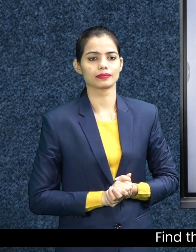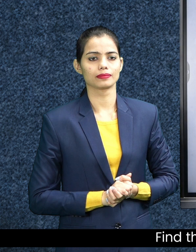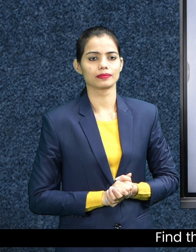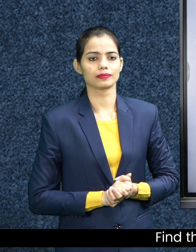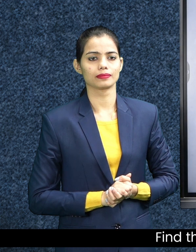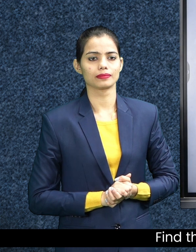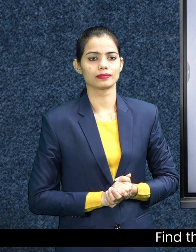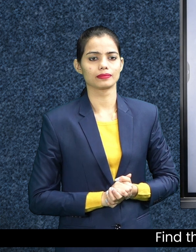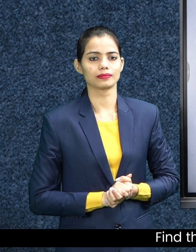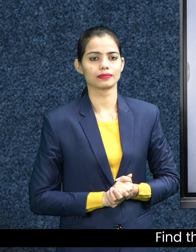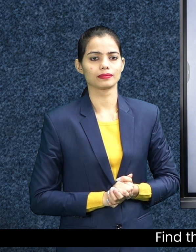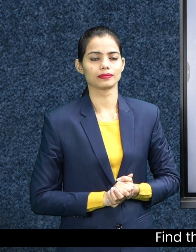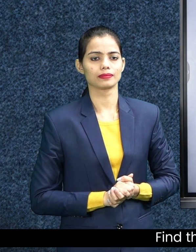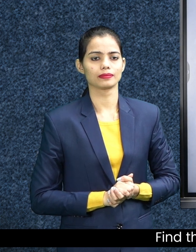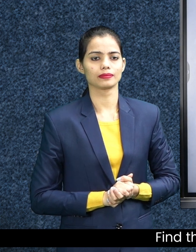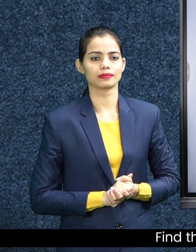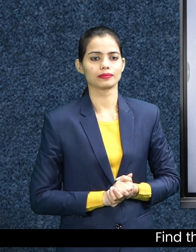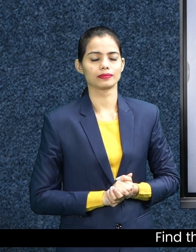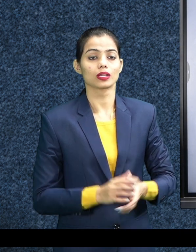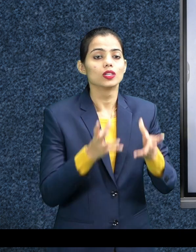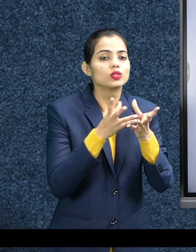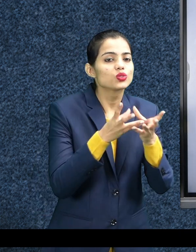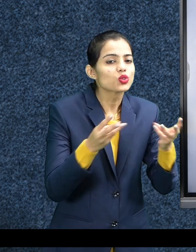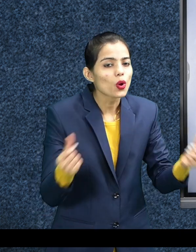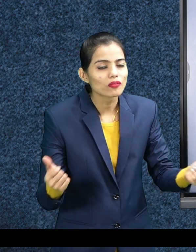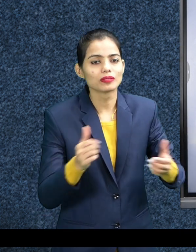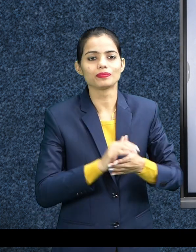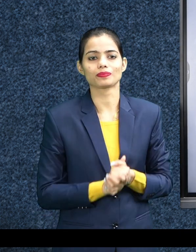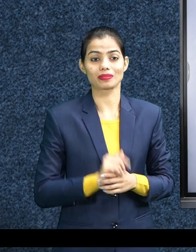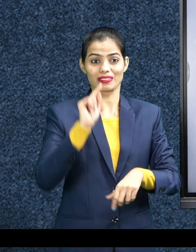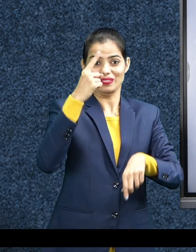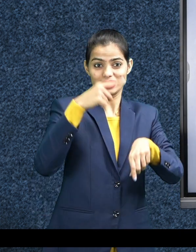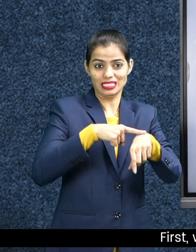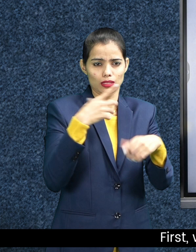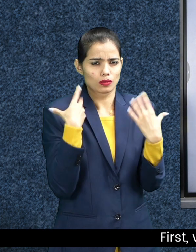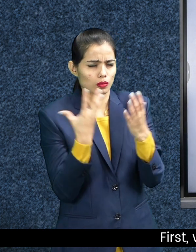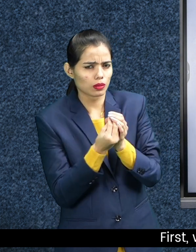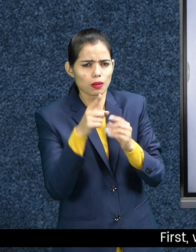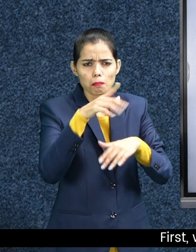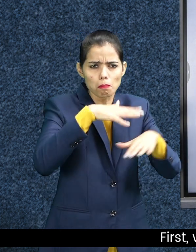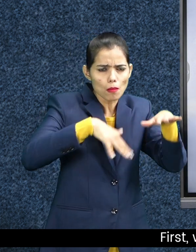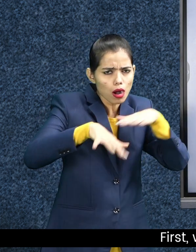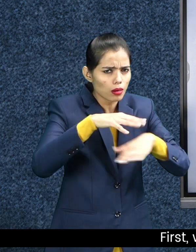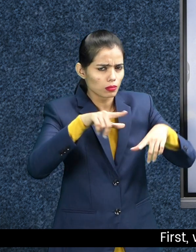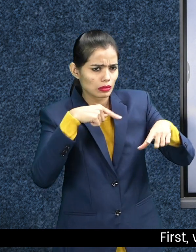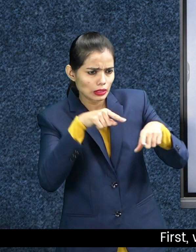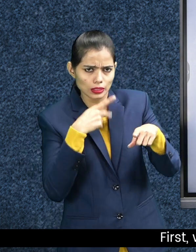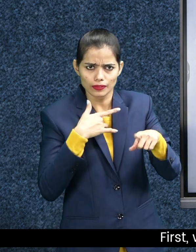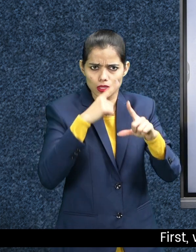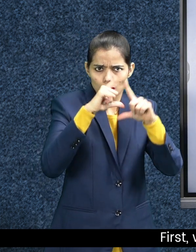23, 22, 14, 18. Solution. First, we arrange this data in the following